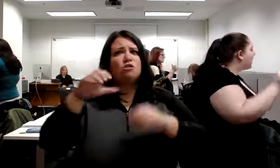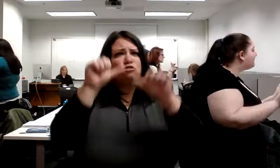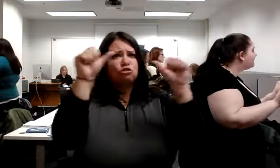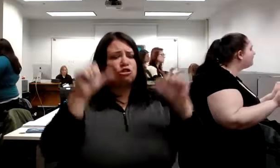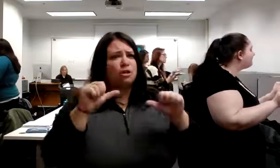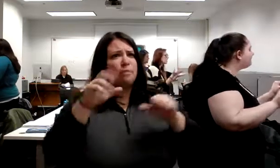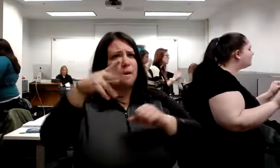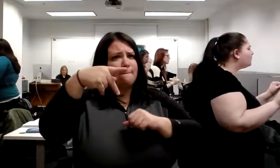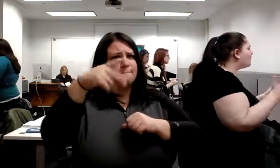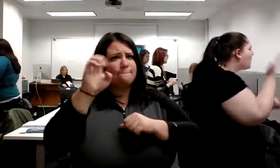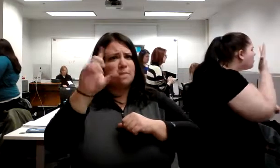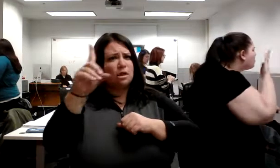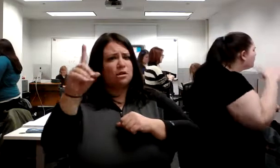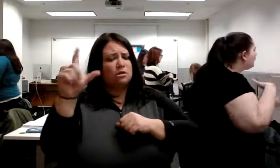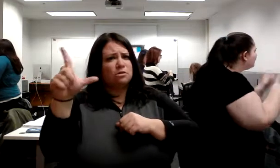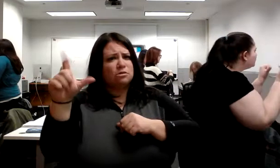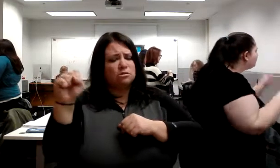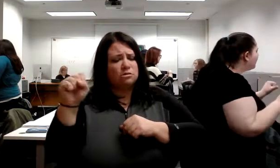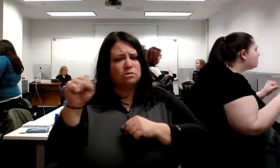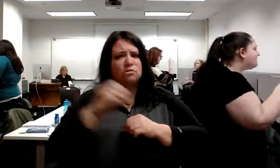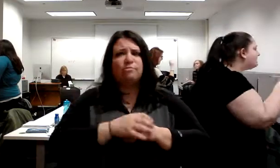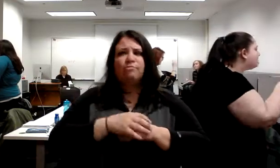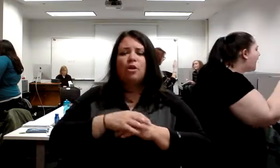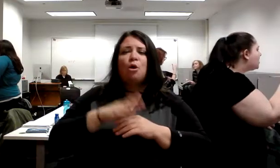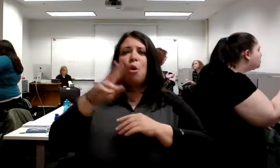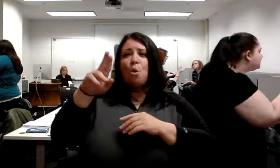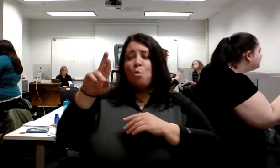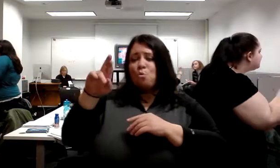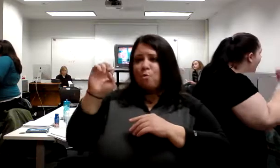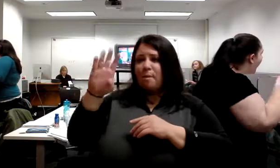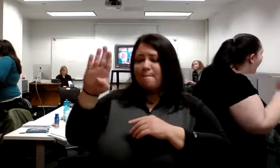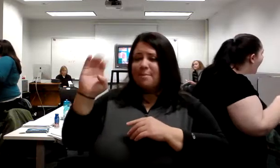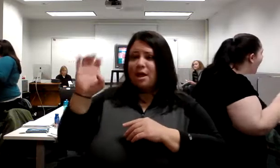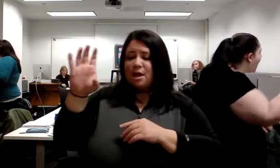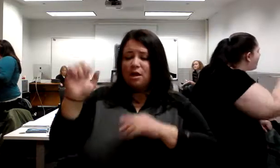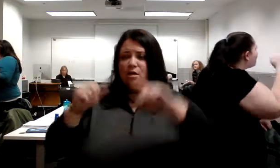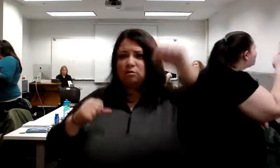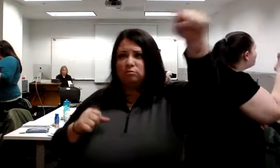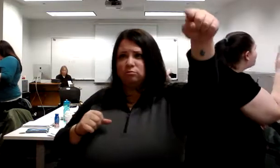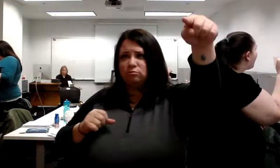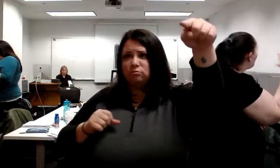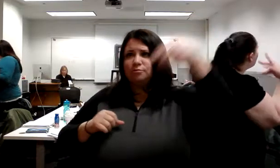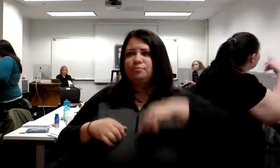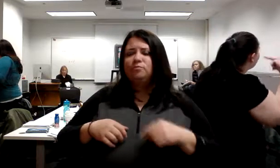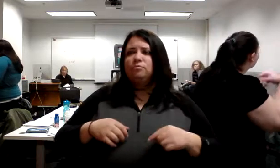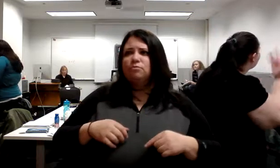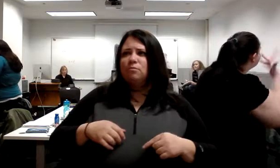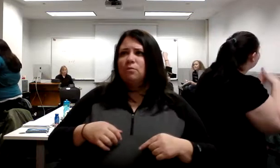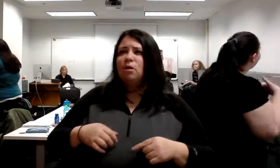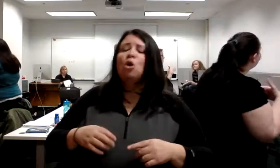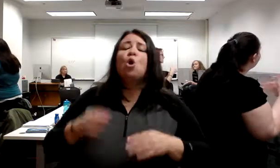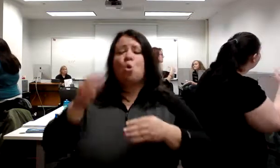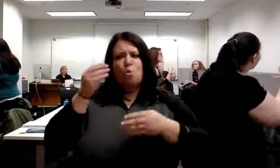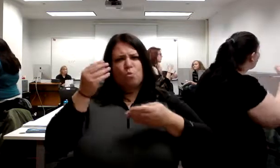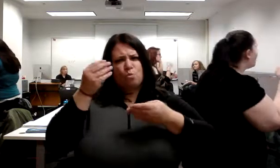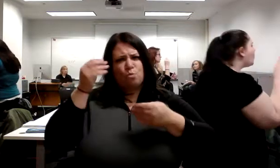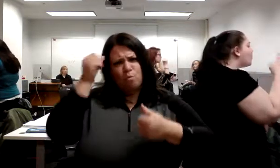Rebecca, what do you think? The shape looks like what? A rose. Okay, reminds you of a rose. Good. We're talking about an American